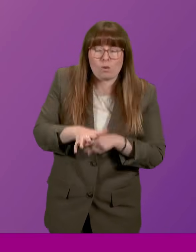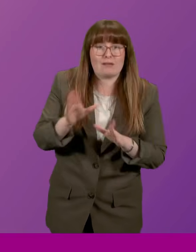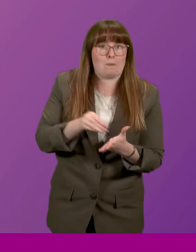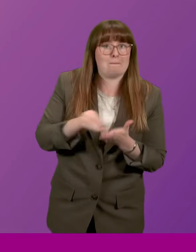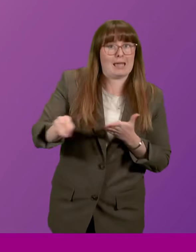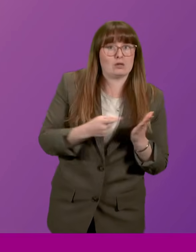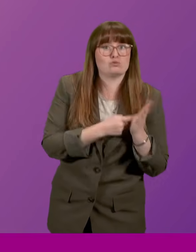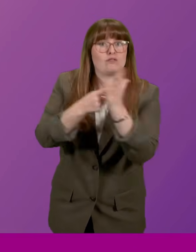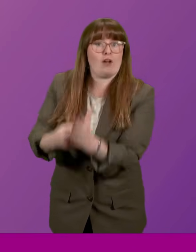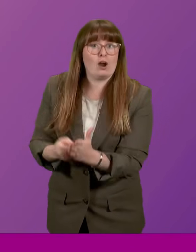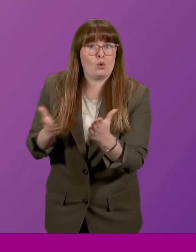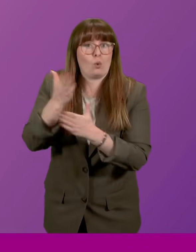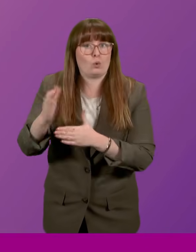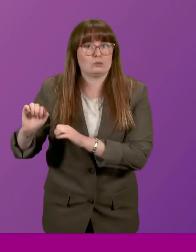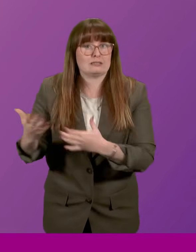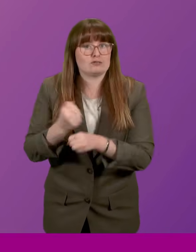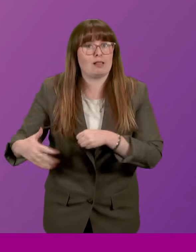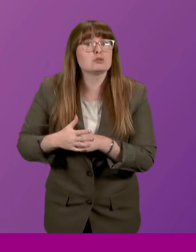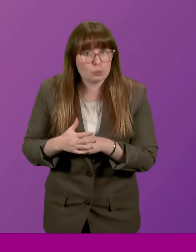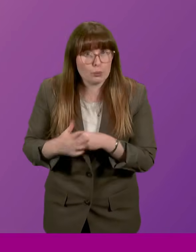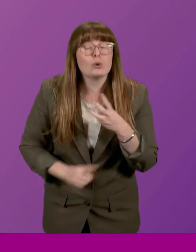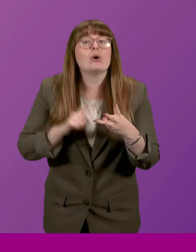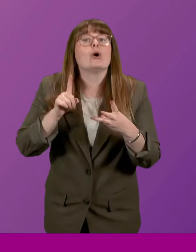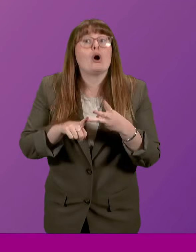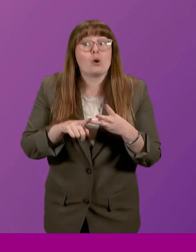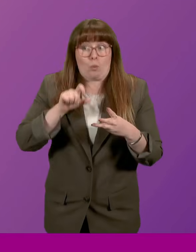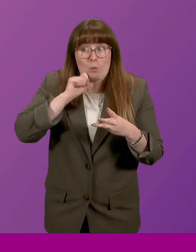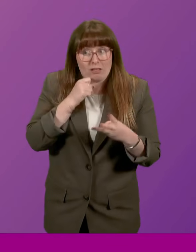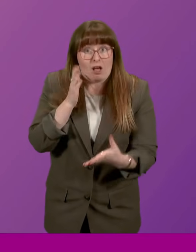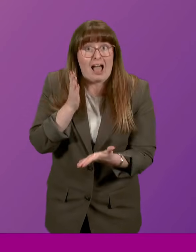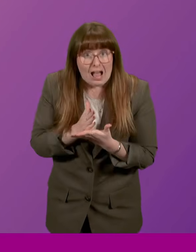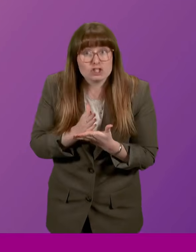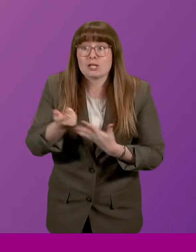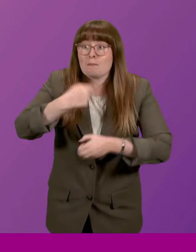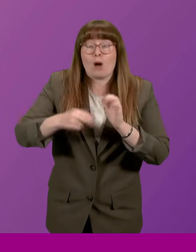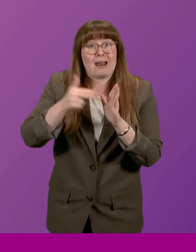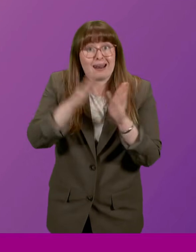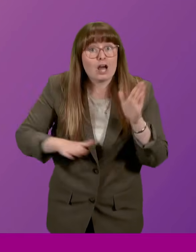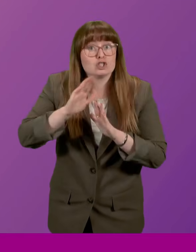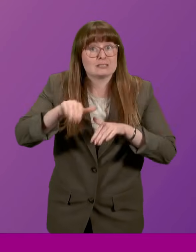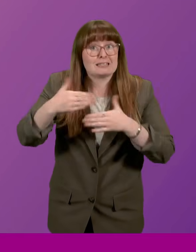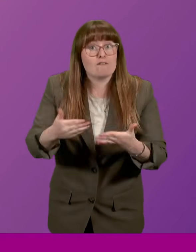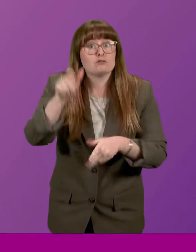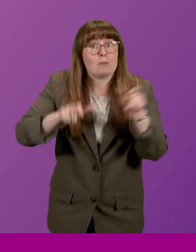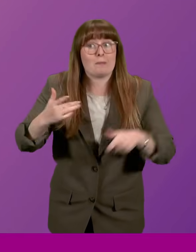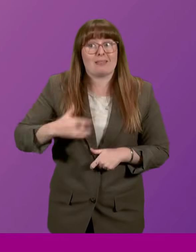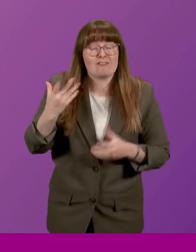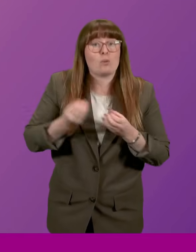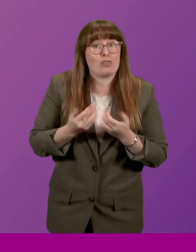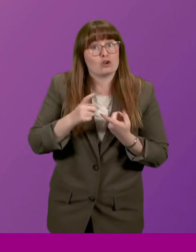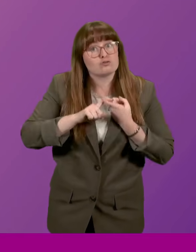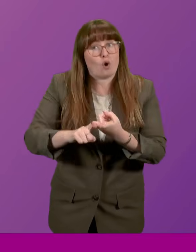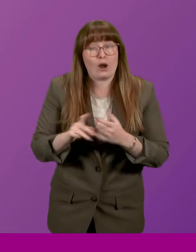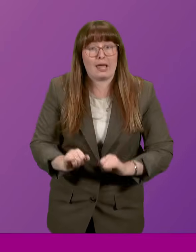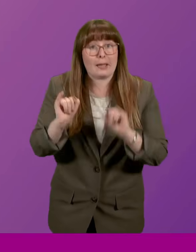to refer patients to this service? And will this be actually now a national service for people living with chronic pain wherever